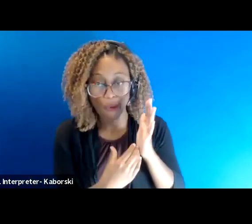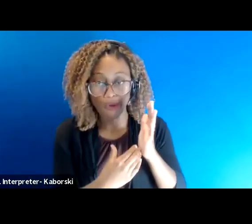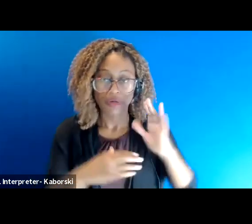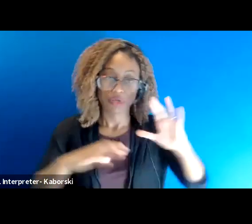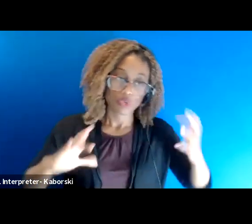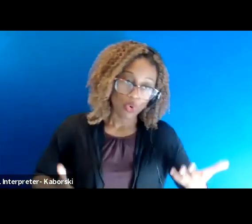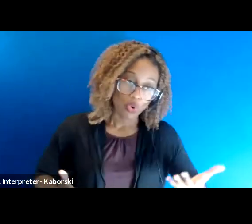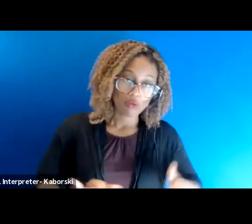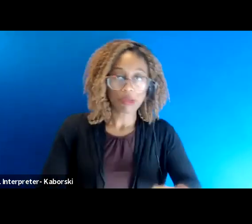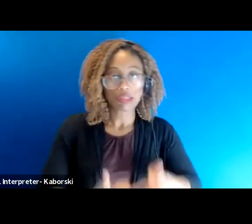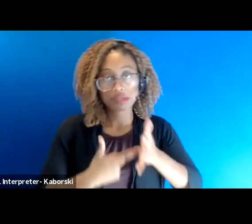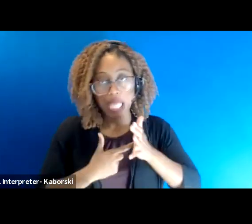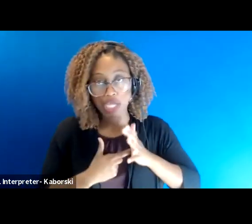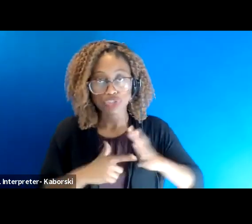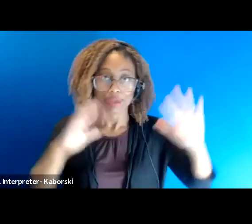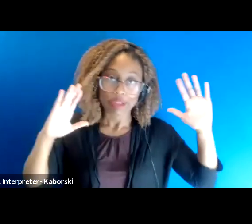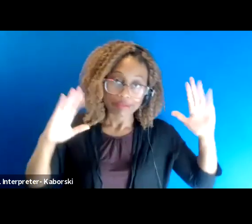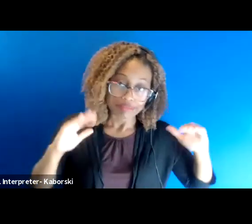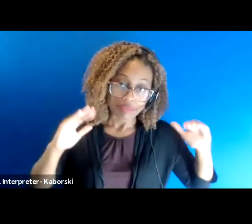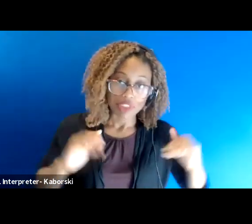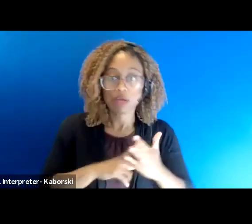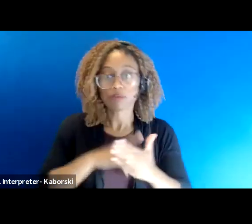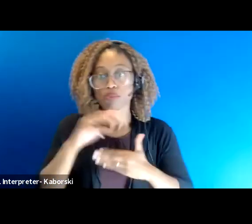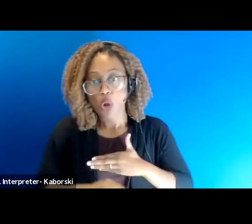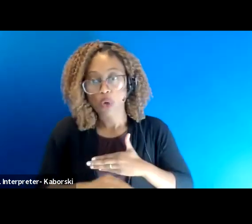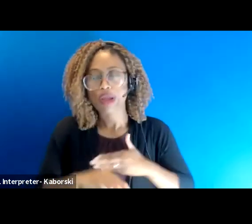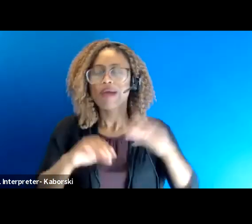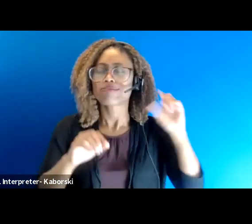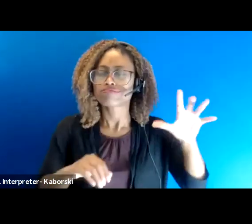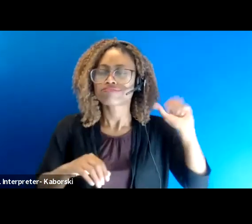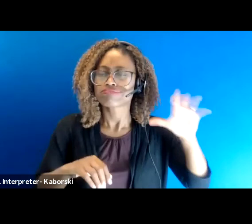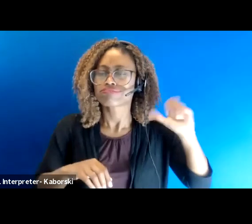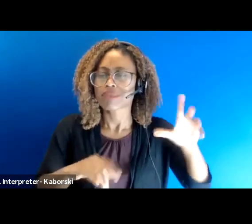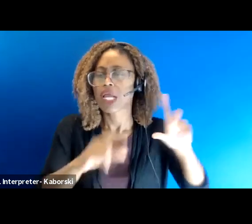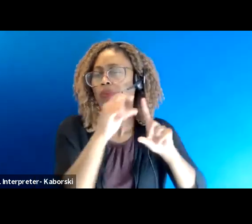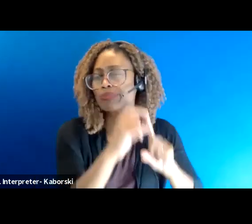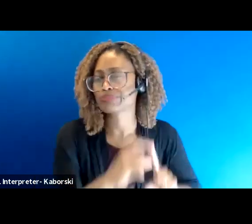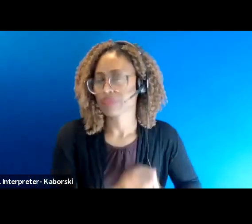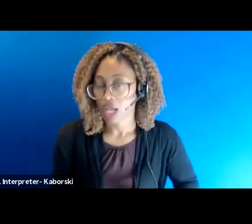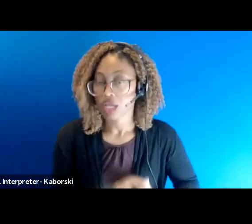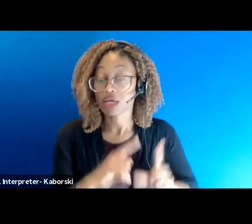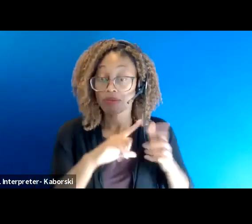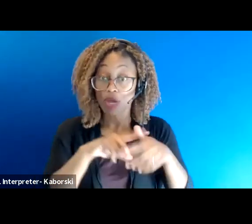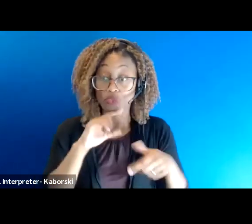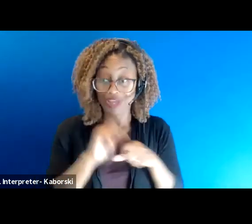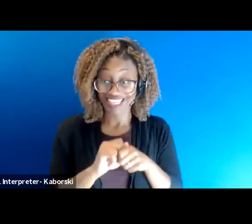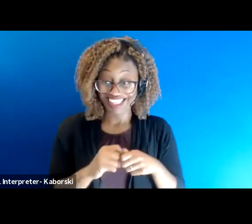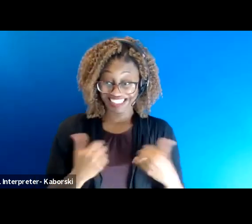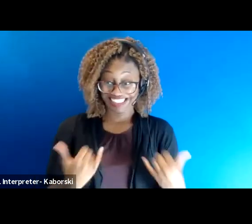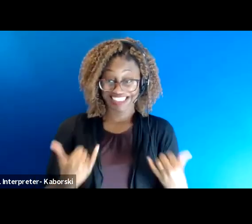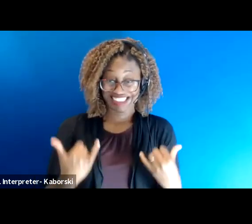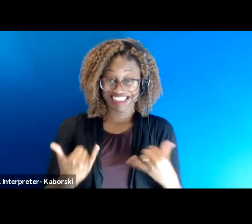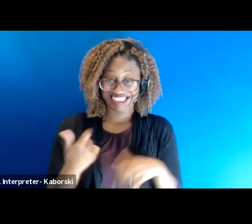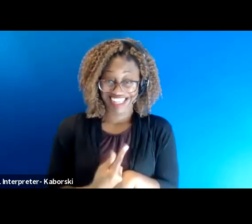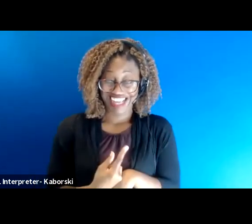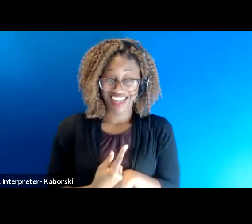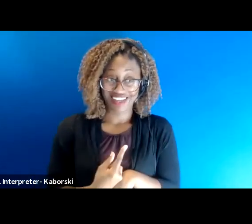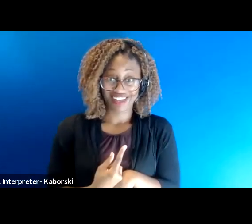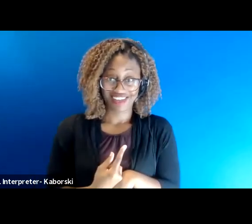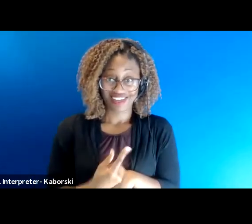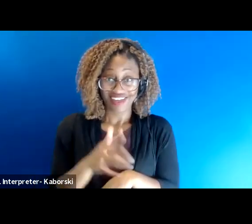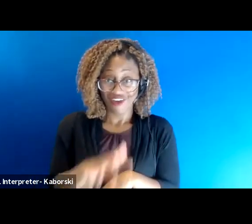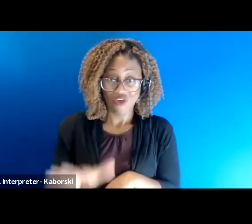a program that today, throughout the United